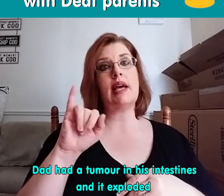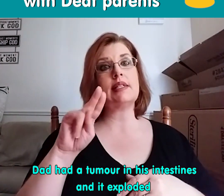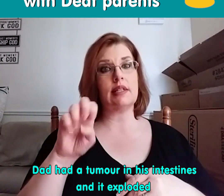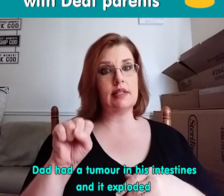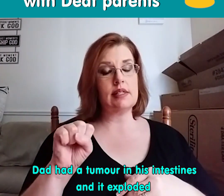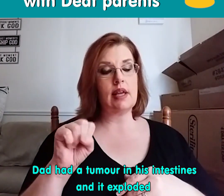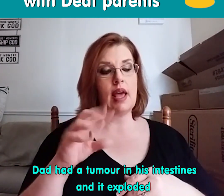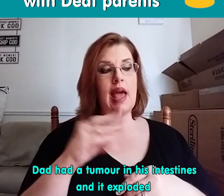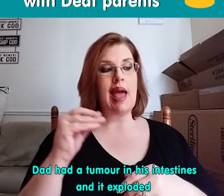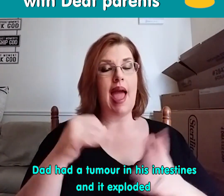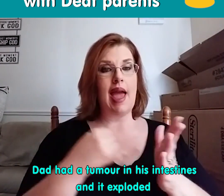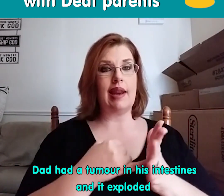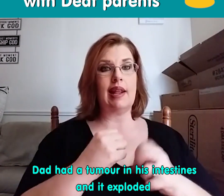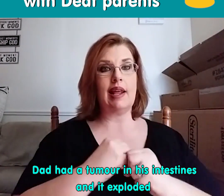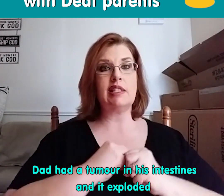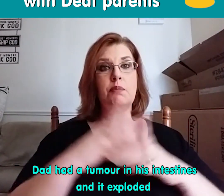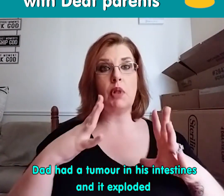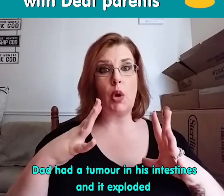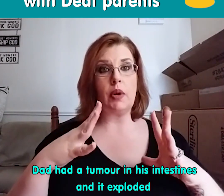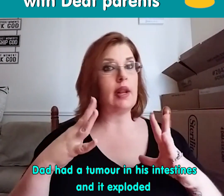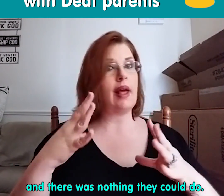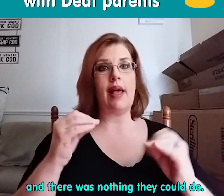Even though I was my dad's